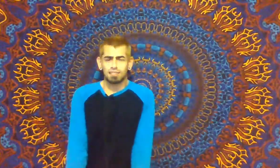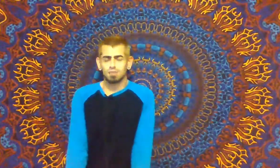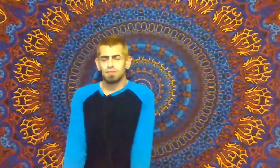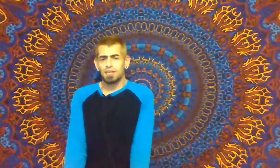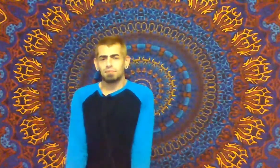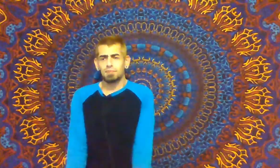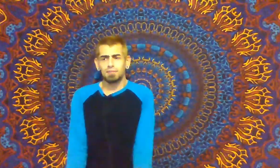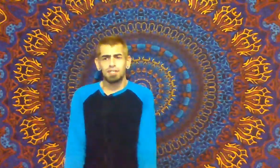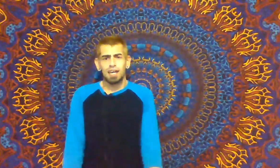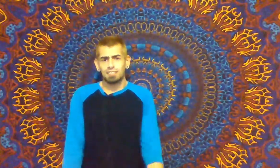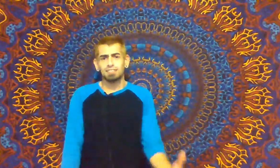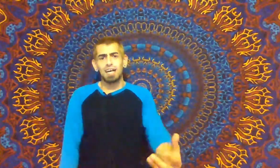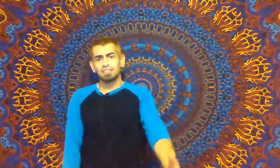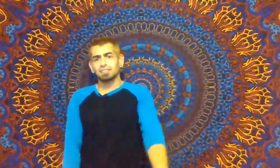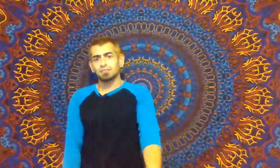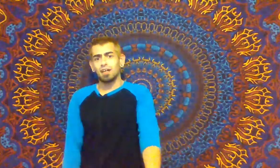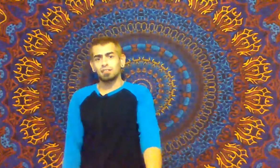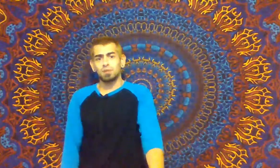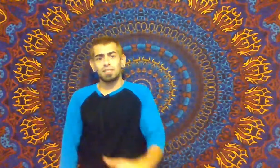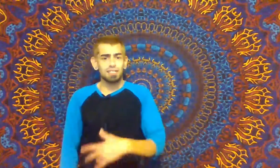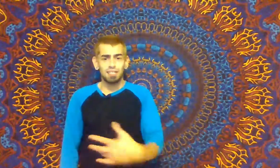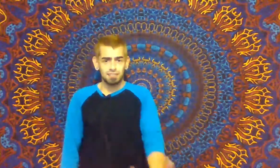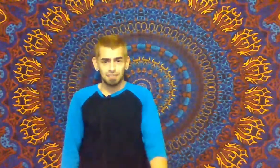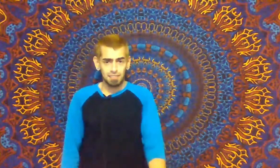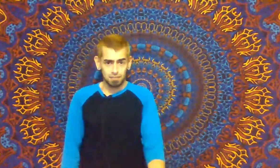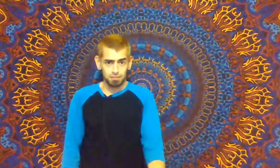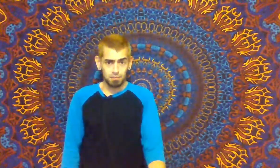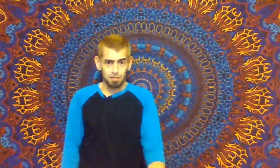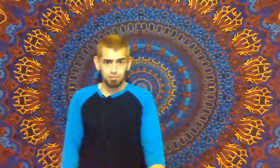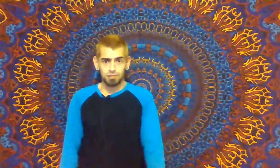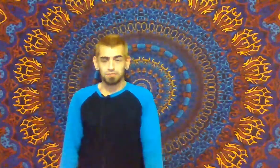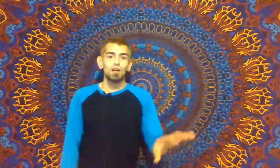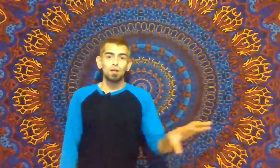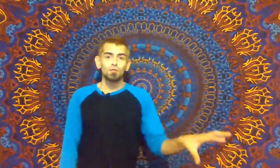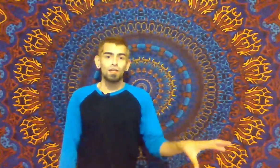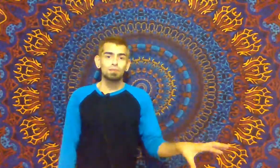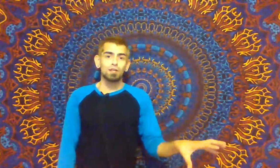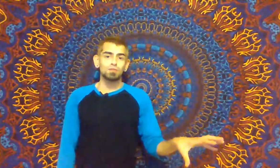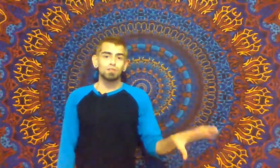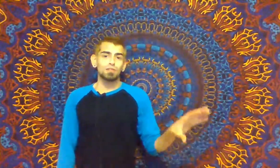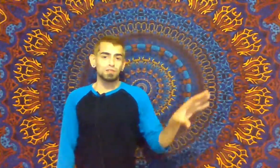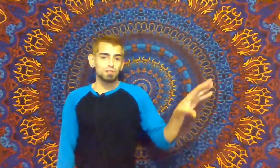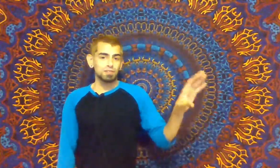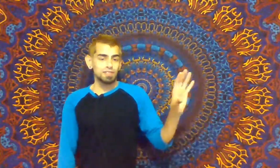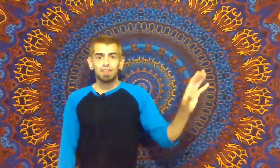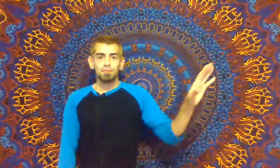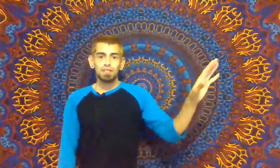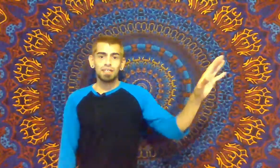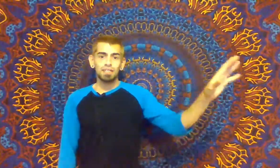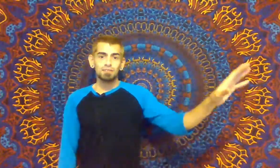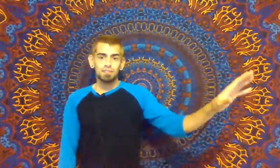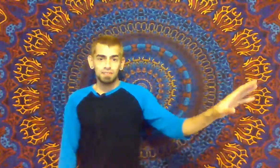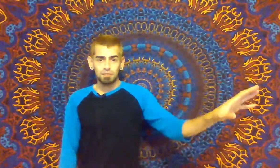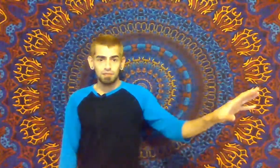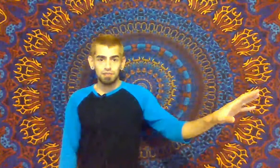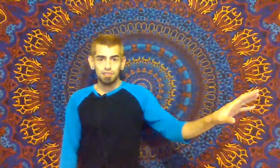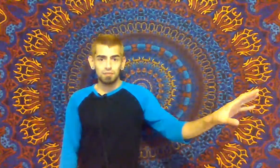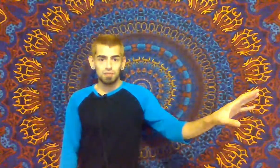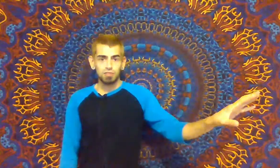with them, but since Alex has graduated, he doesn't see her so much. Her family owns a nursery at the beginning of the subdivision in which they